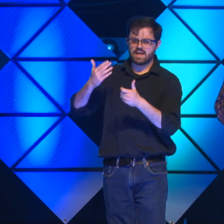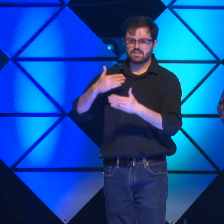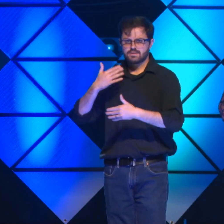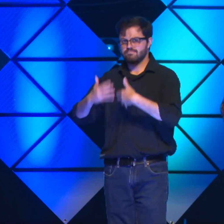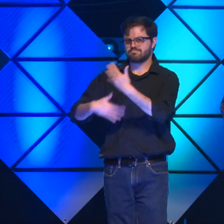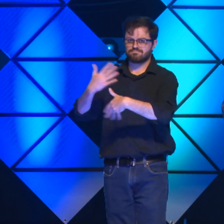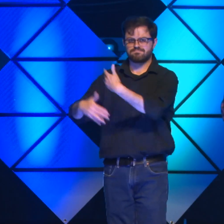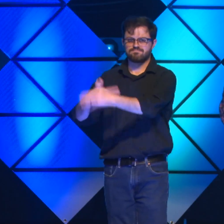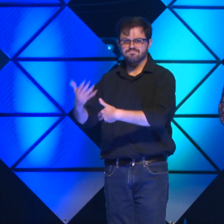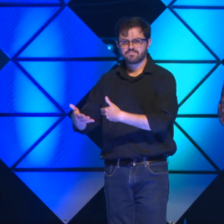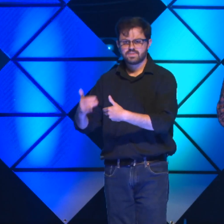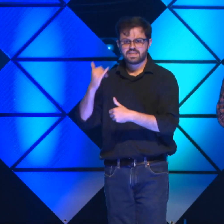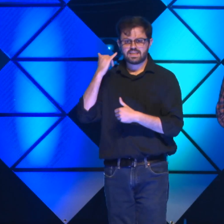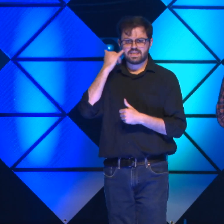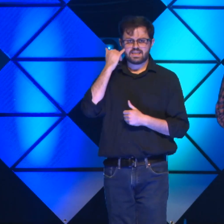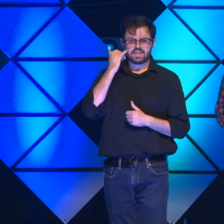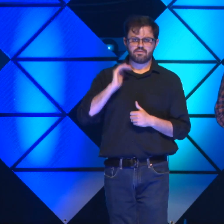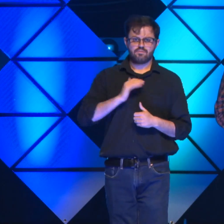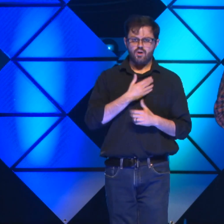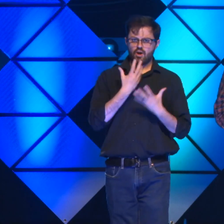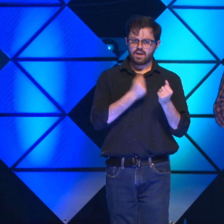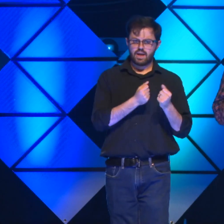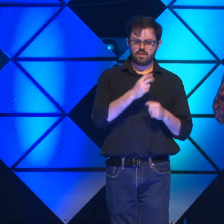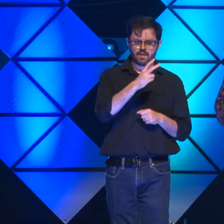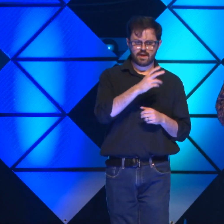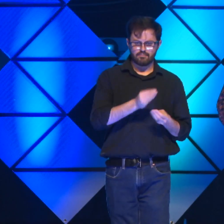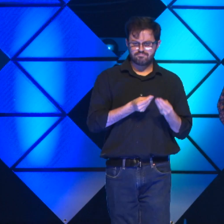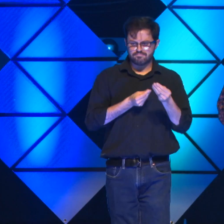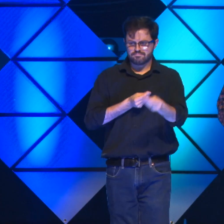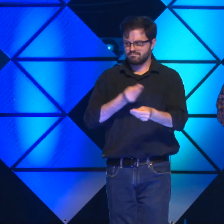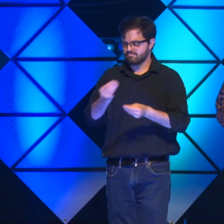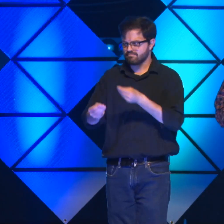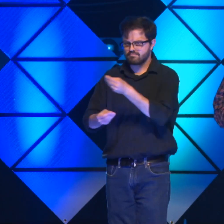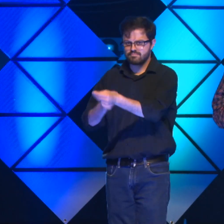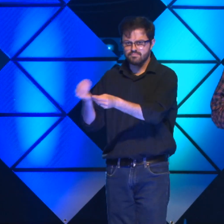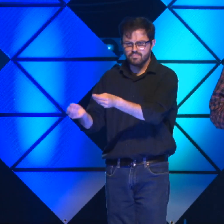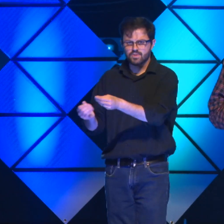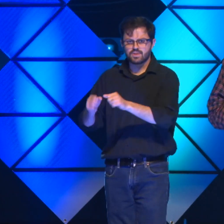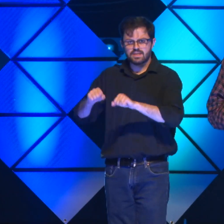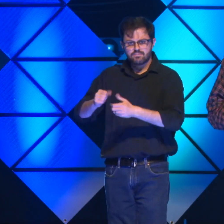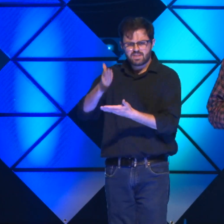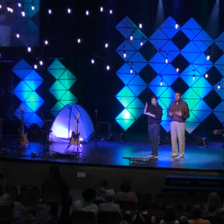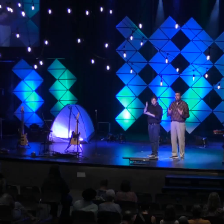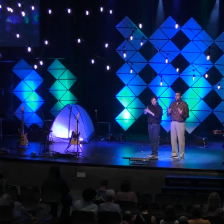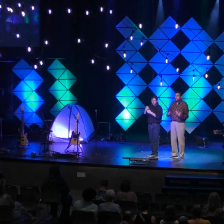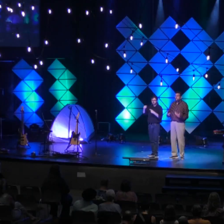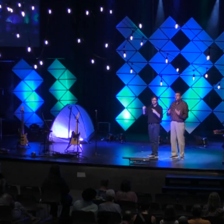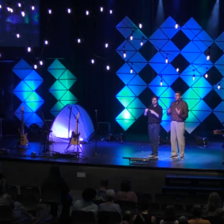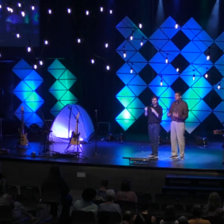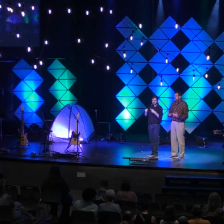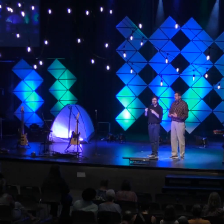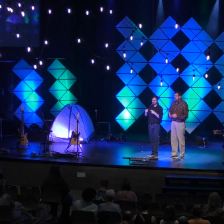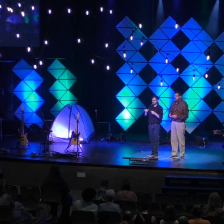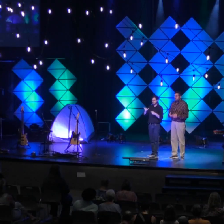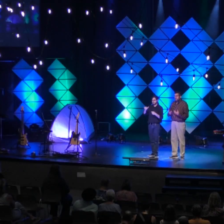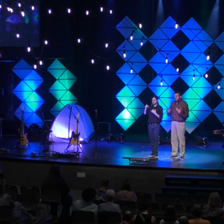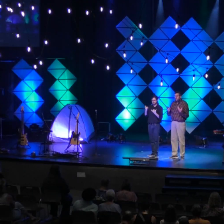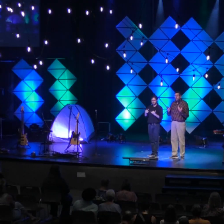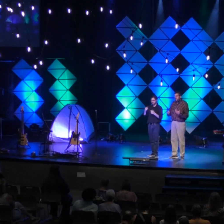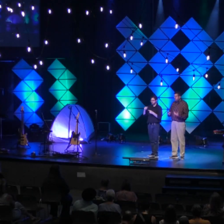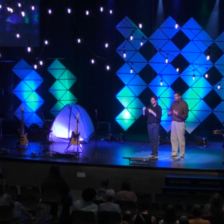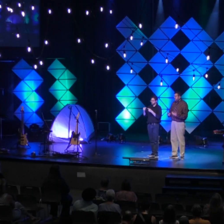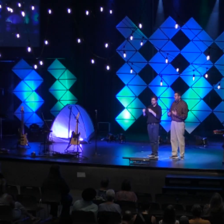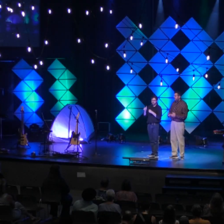we can stop someone's hurt. We can stop it from being passed on to others. We can feel the individual, we